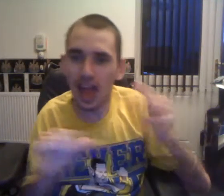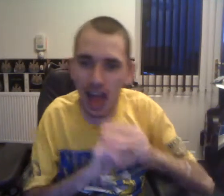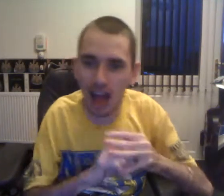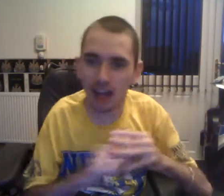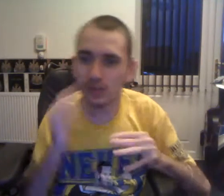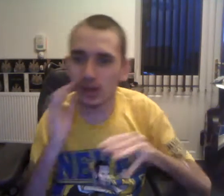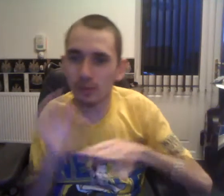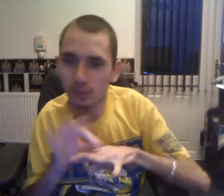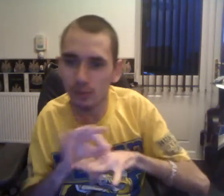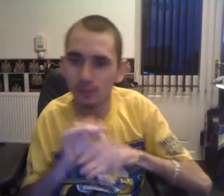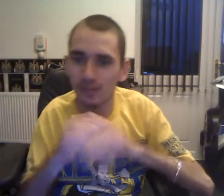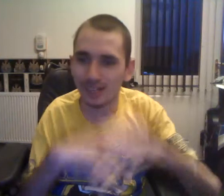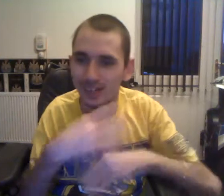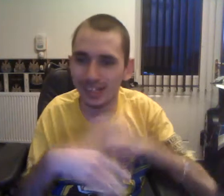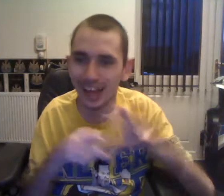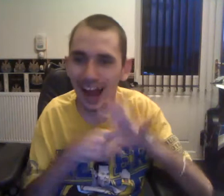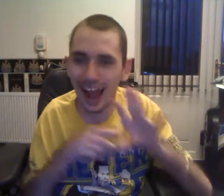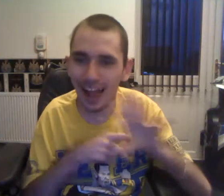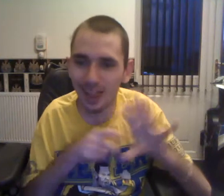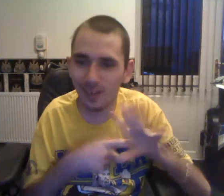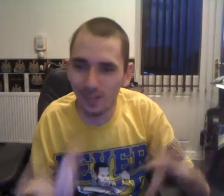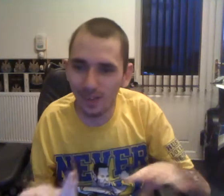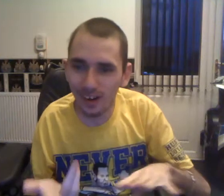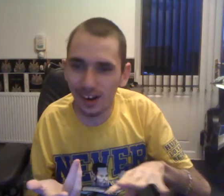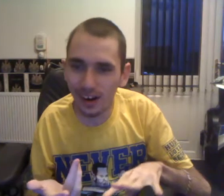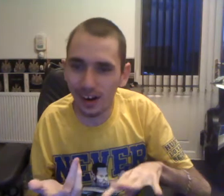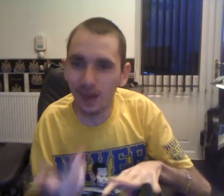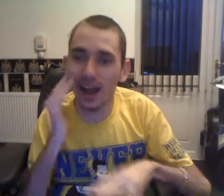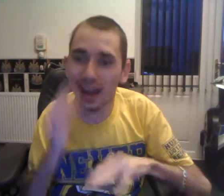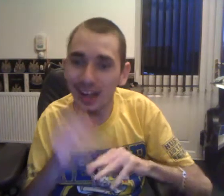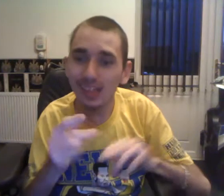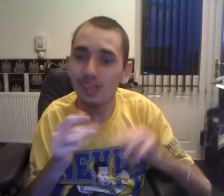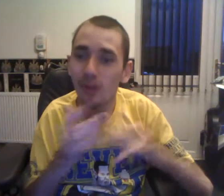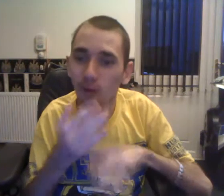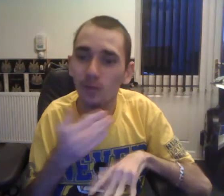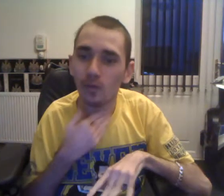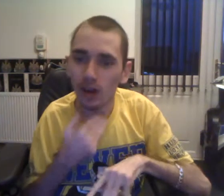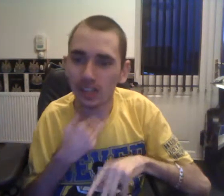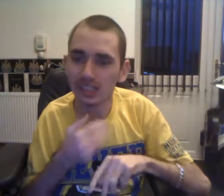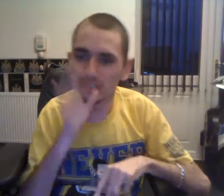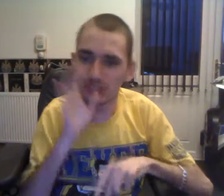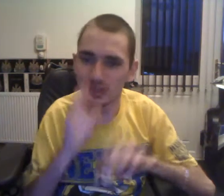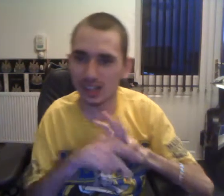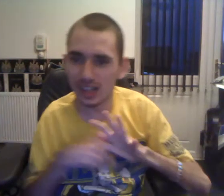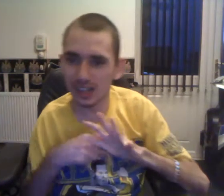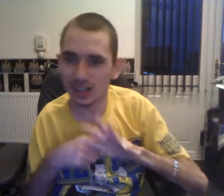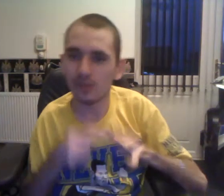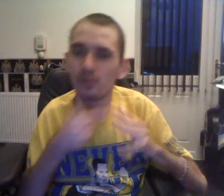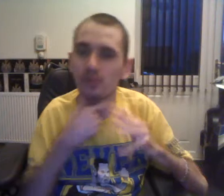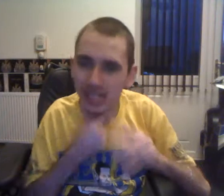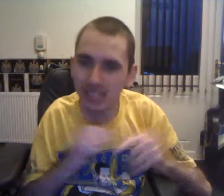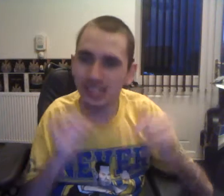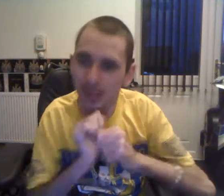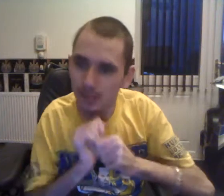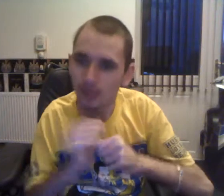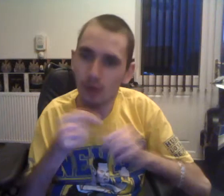hard to do when the blue is mixed with yellow. So when you're through with water, juice, or jello, please keep the pool